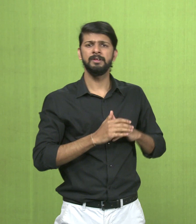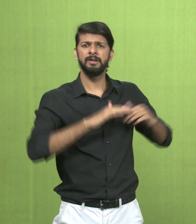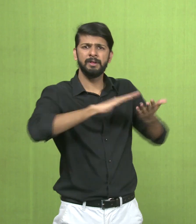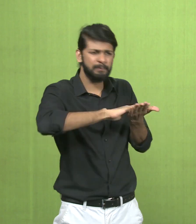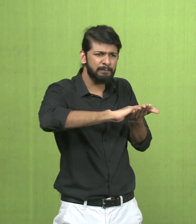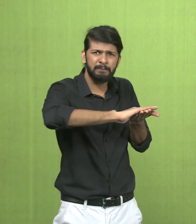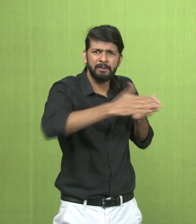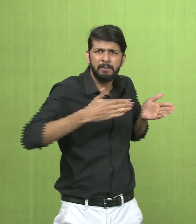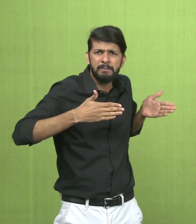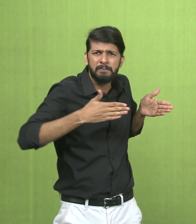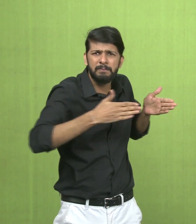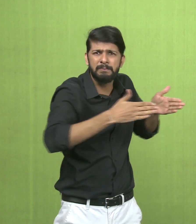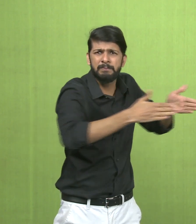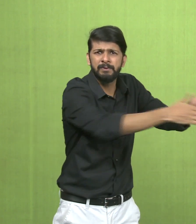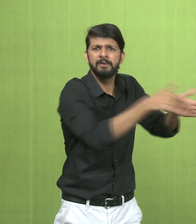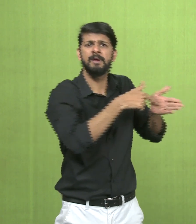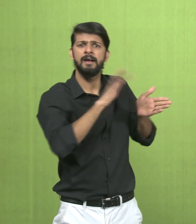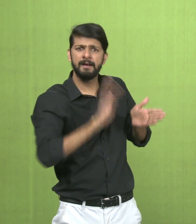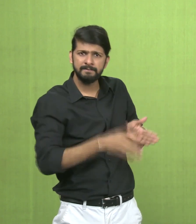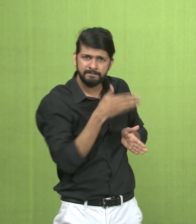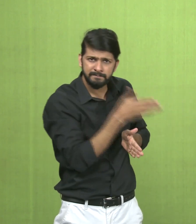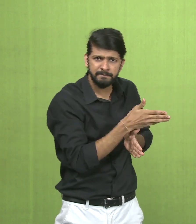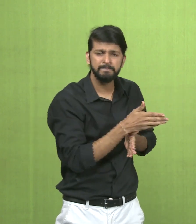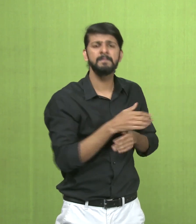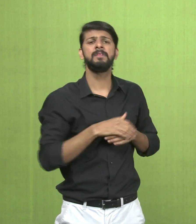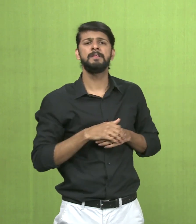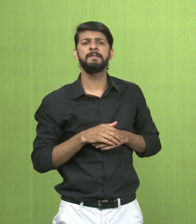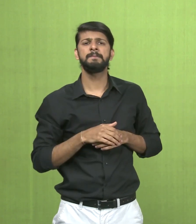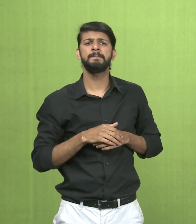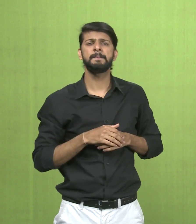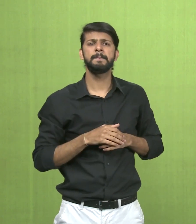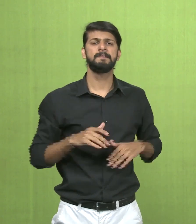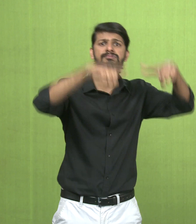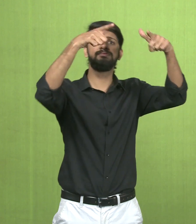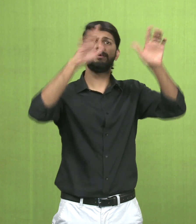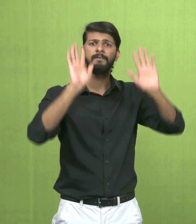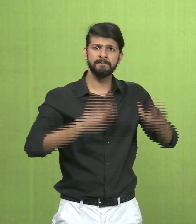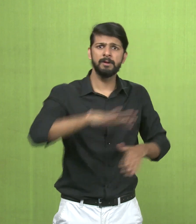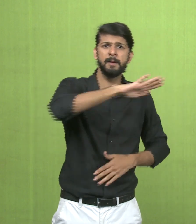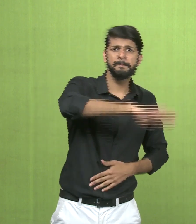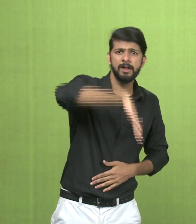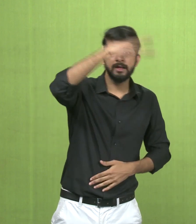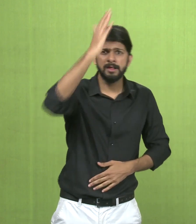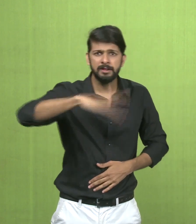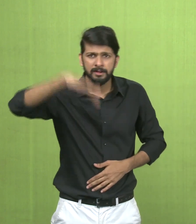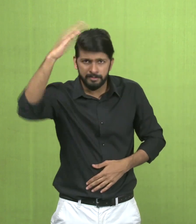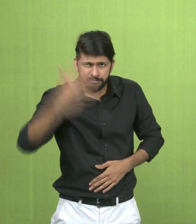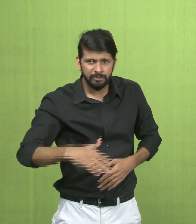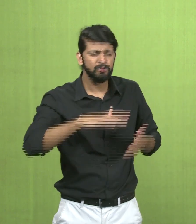deserts, depict natural objects like